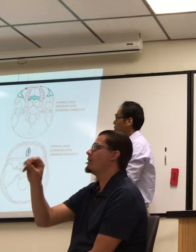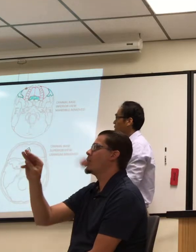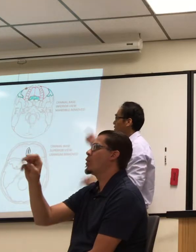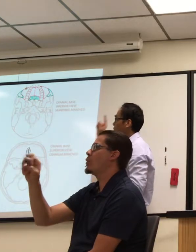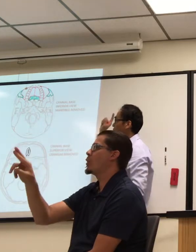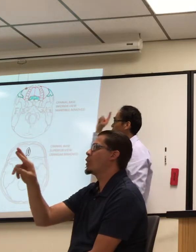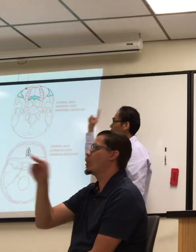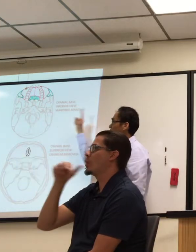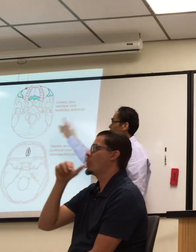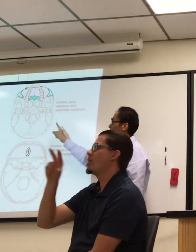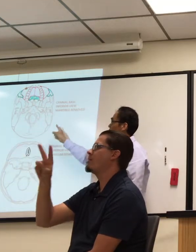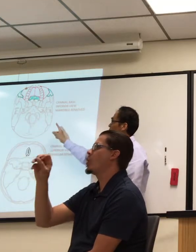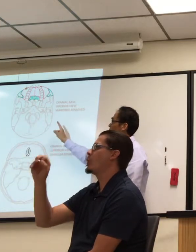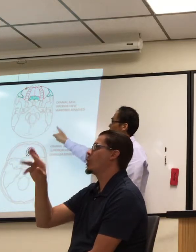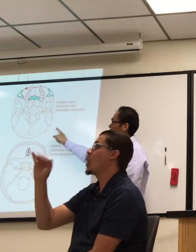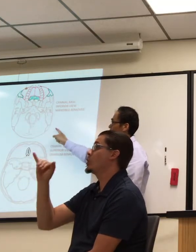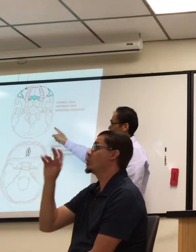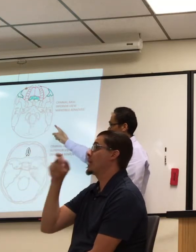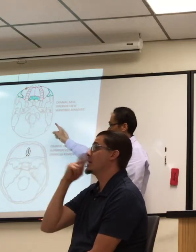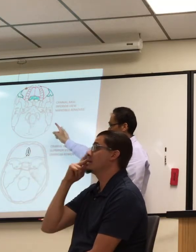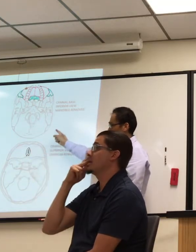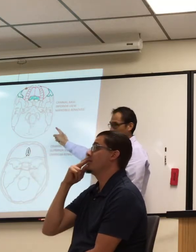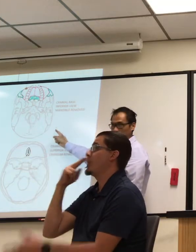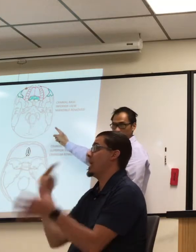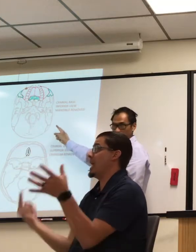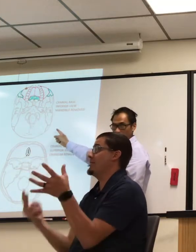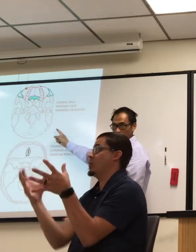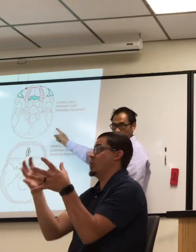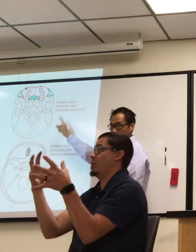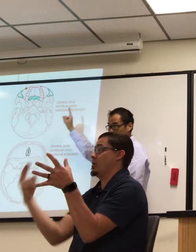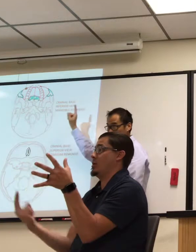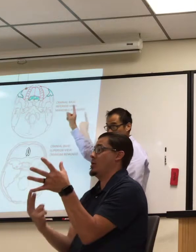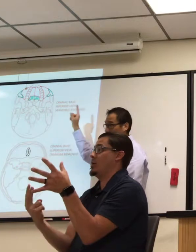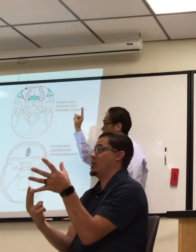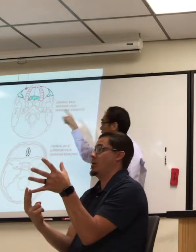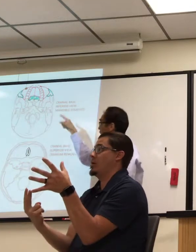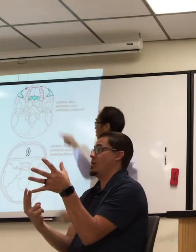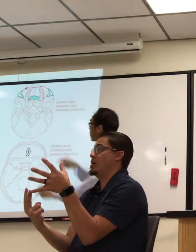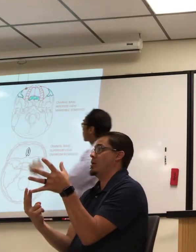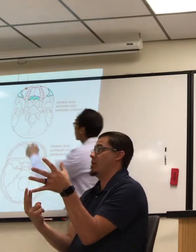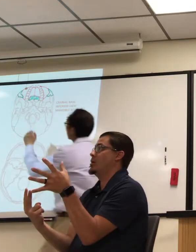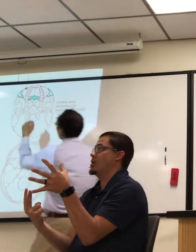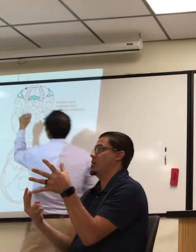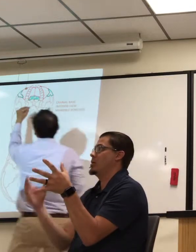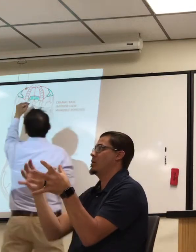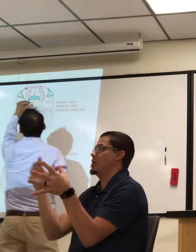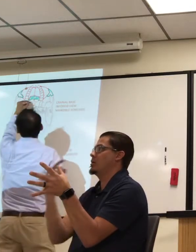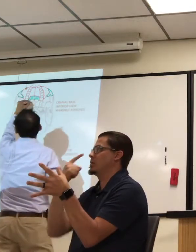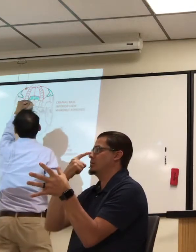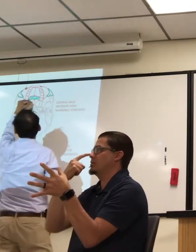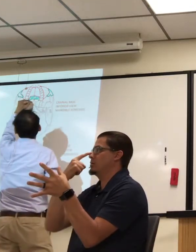Also look for it from the inferior view, cranium removed. You can see Vomer right here.